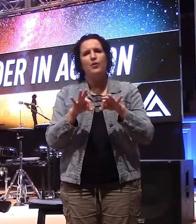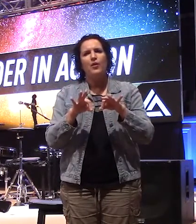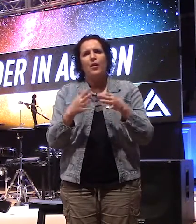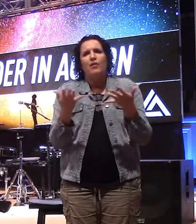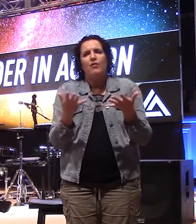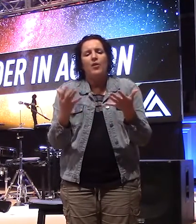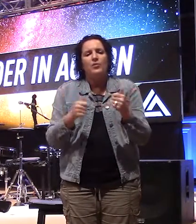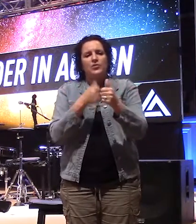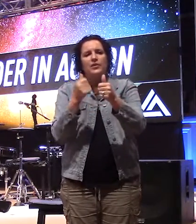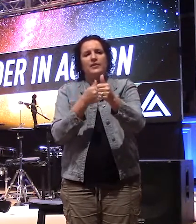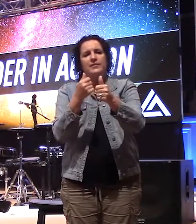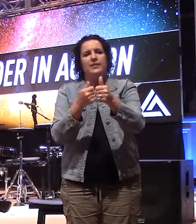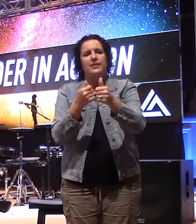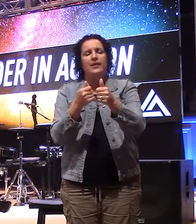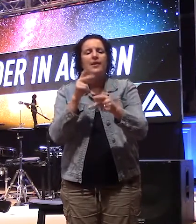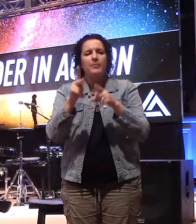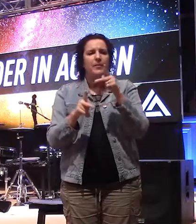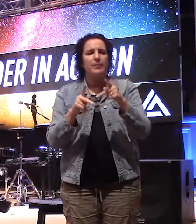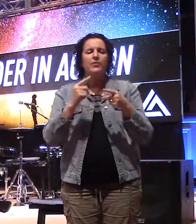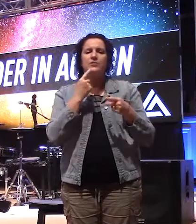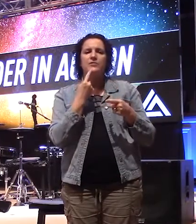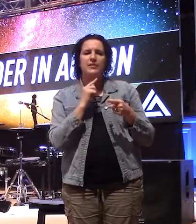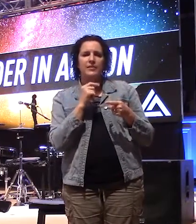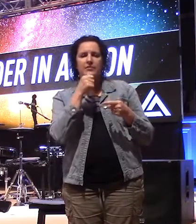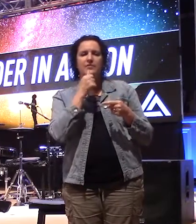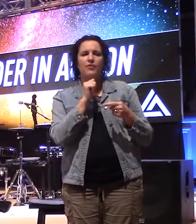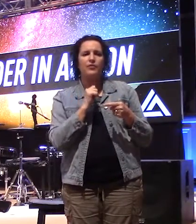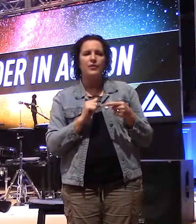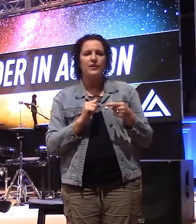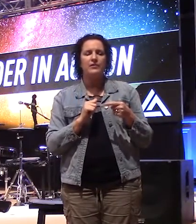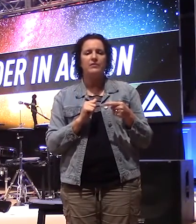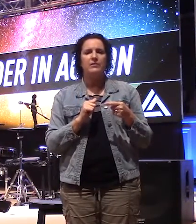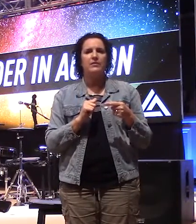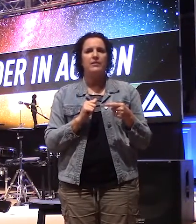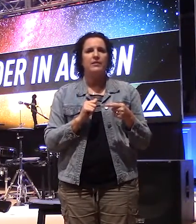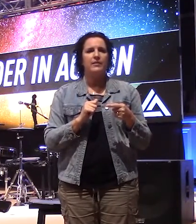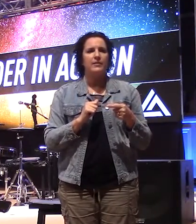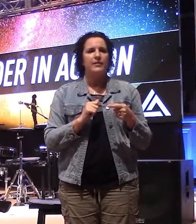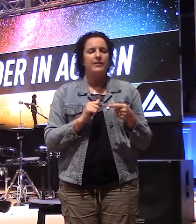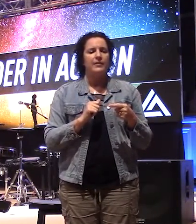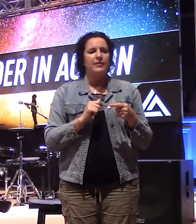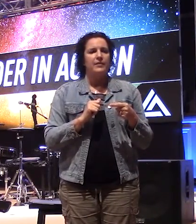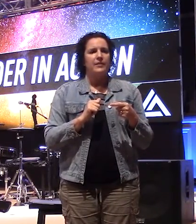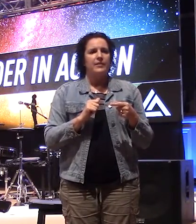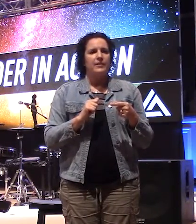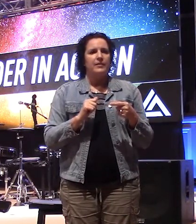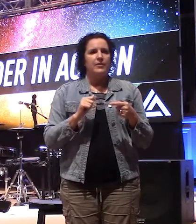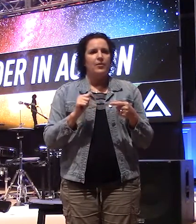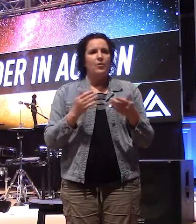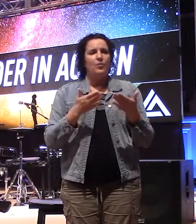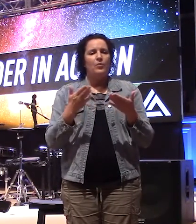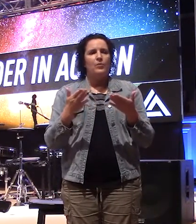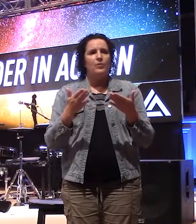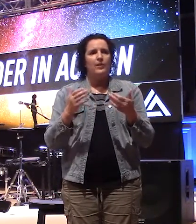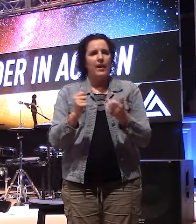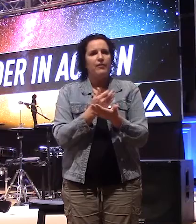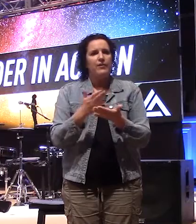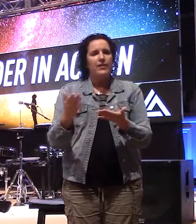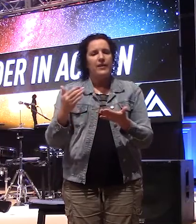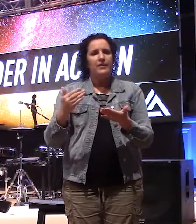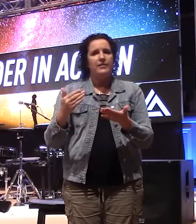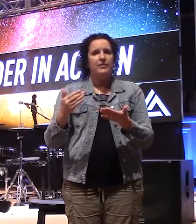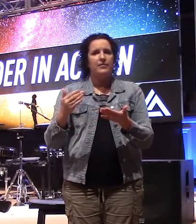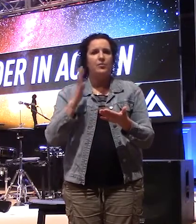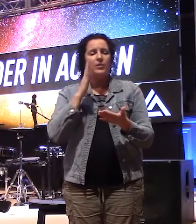even our suffering has a purpose. Matthew 19, Peter says to Jesus, what are we going to receive since we left everything and followed